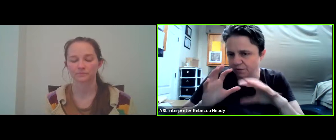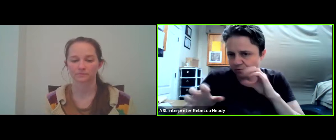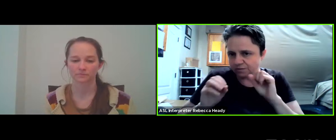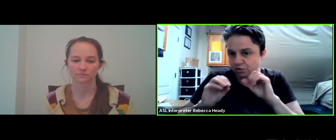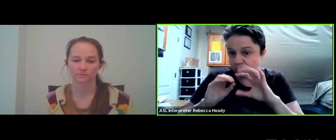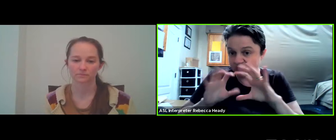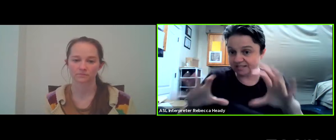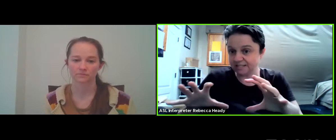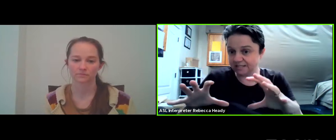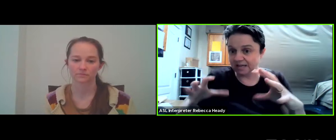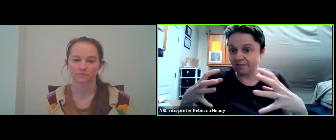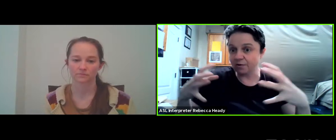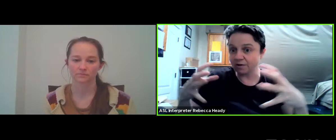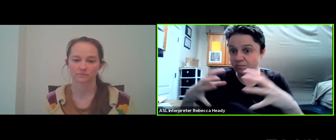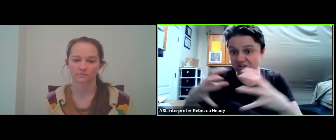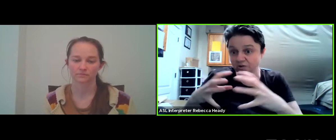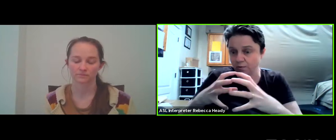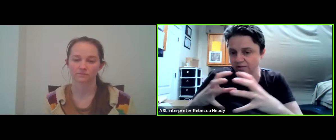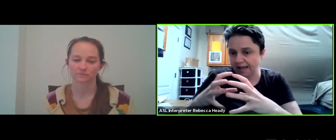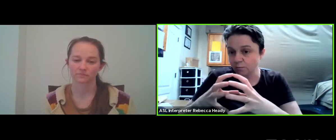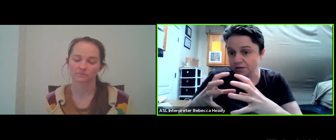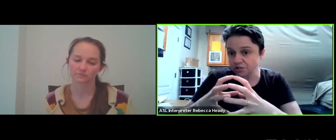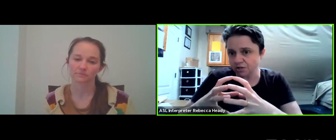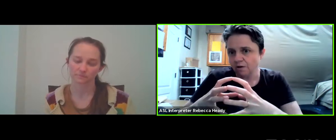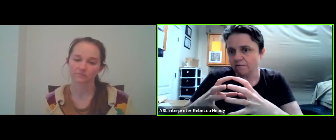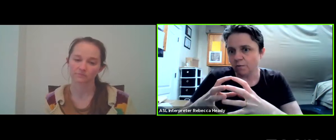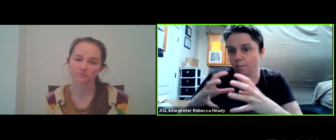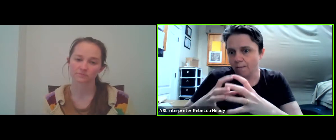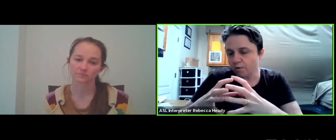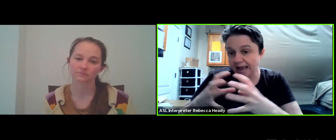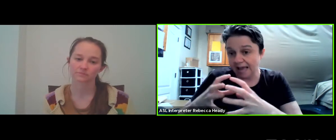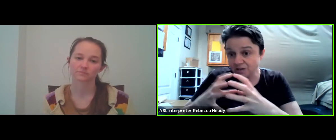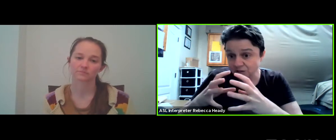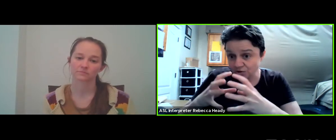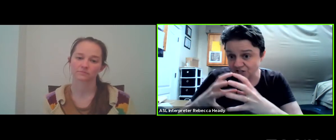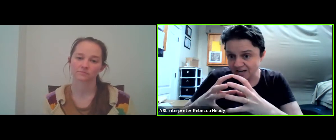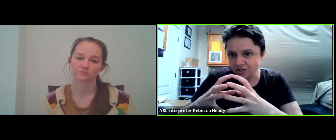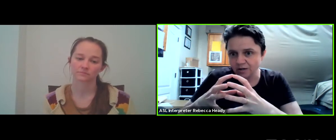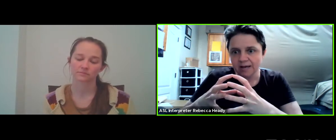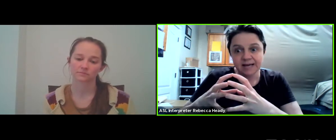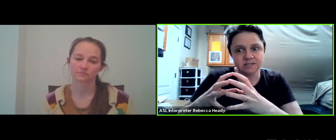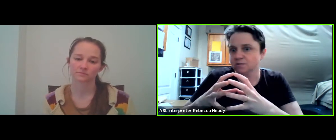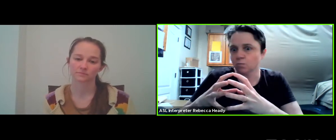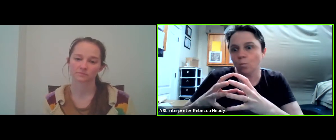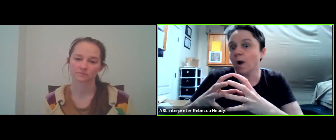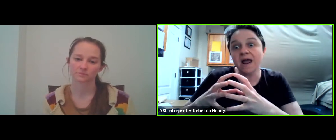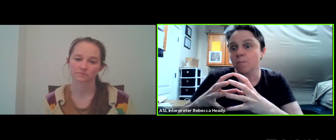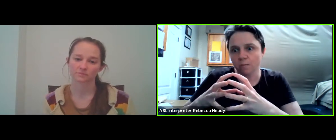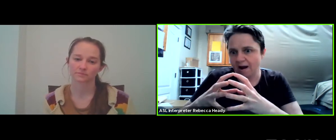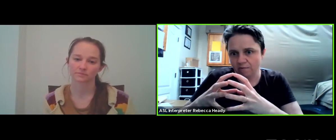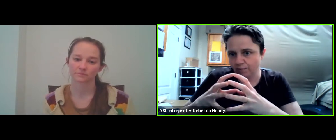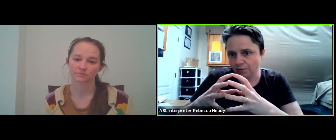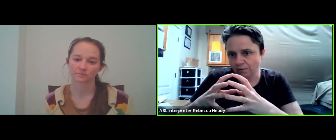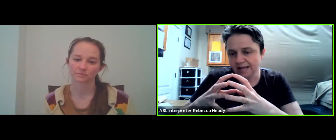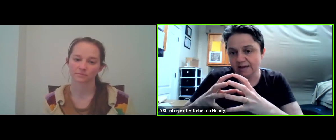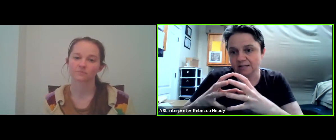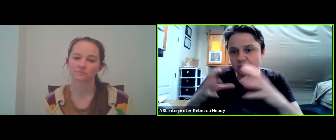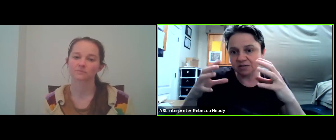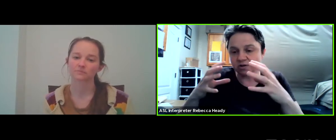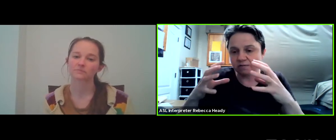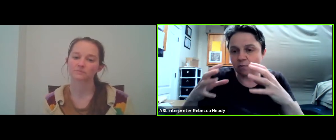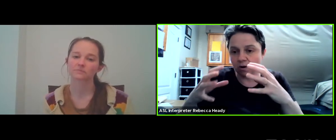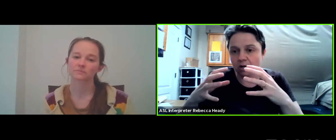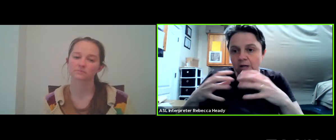you put those two pieces together, especially with language for remembering and association, it's way more powerful,